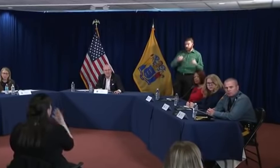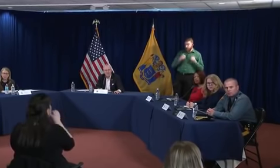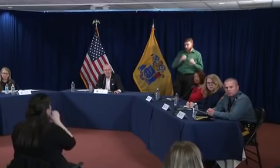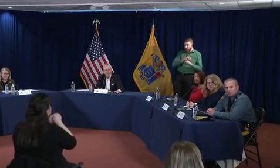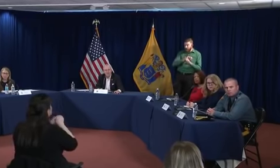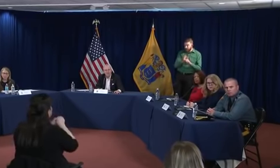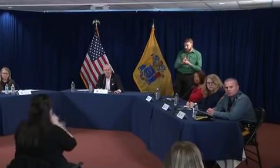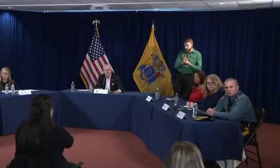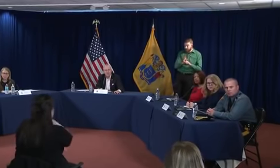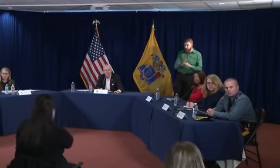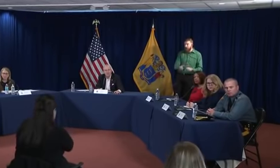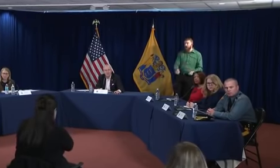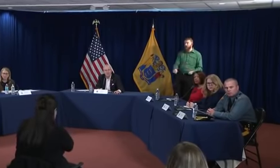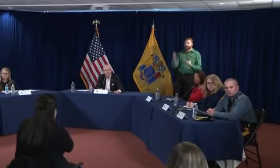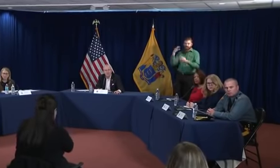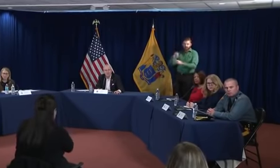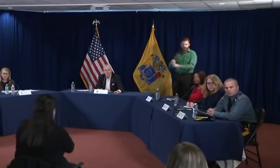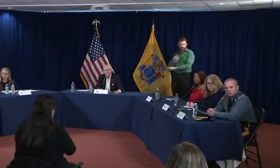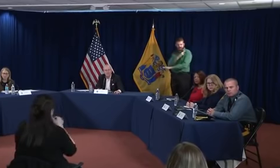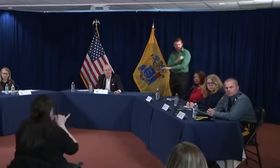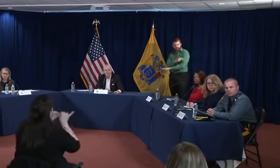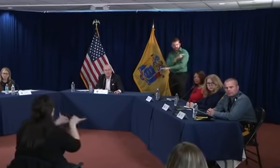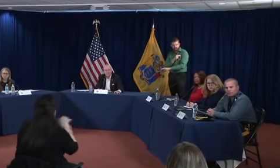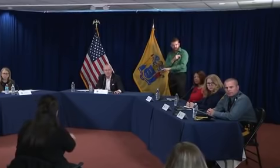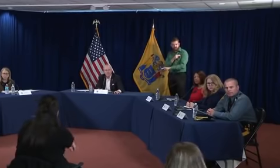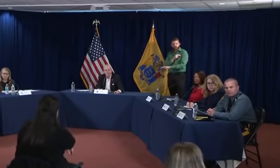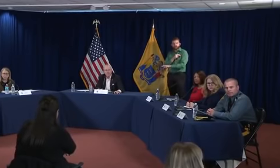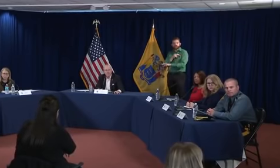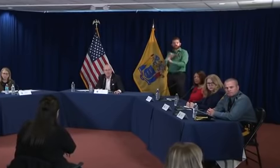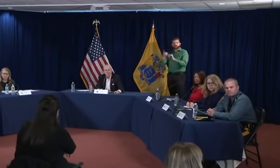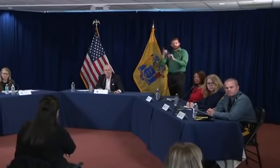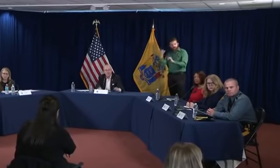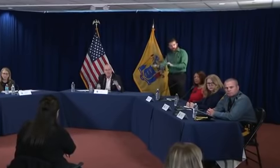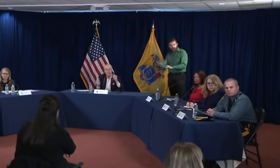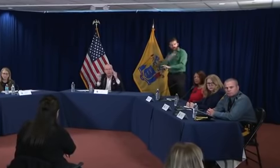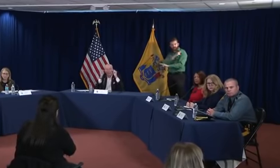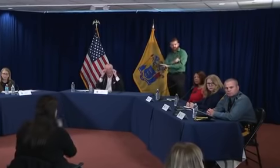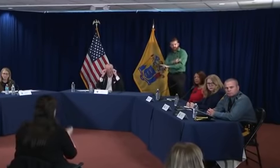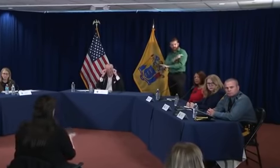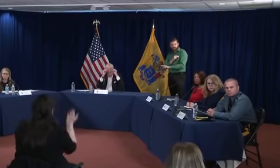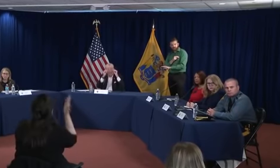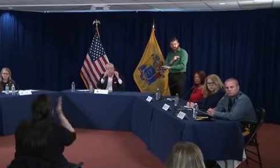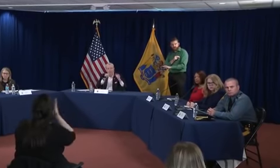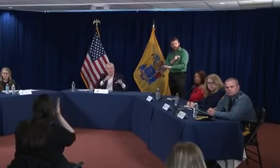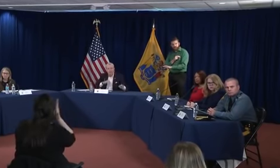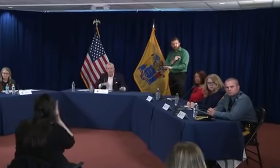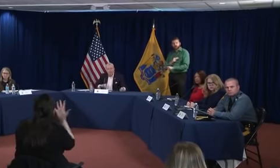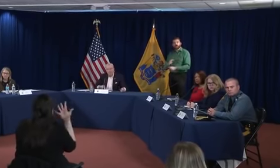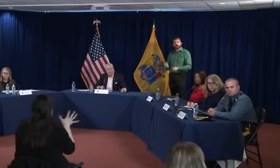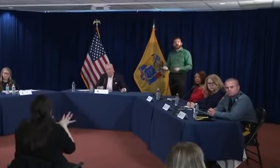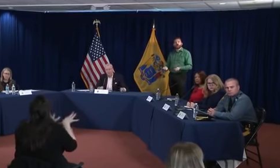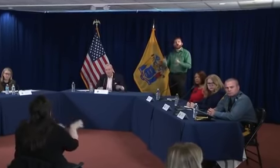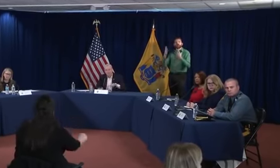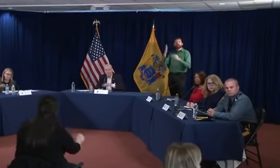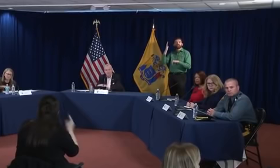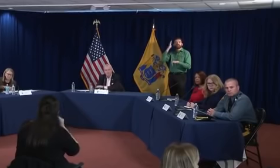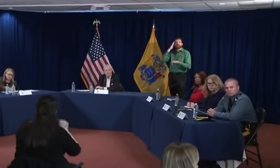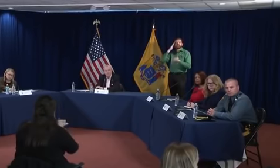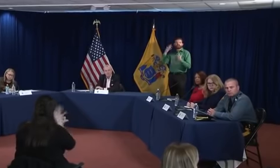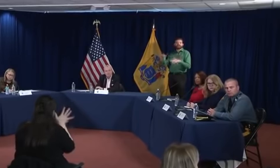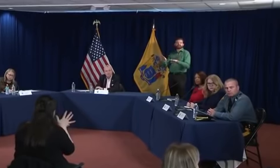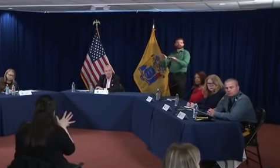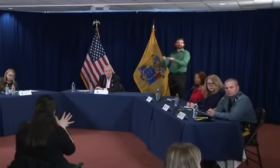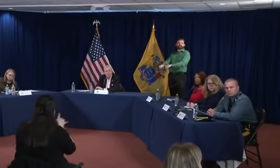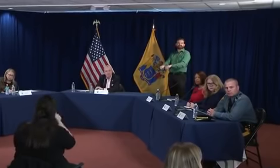hospitalized and are currently hospitalized? And can you talk about the numbers of hospital beds that are currently being occupied? In other words, you talk